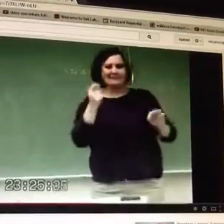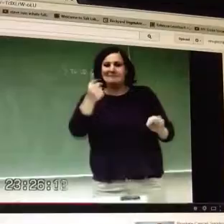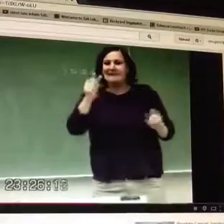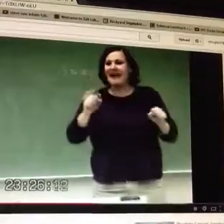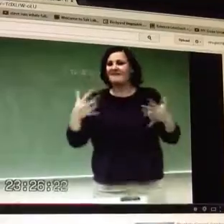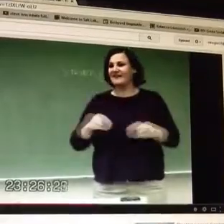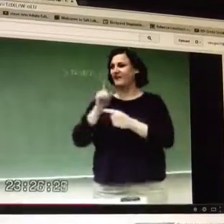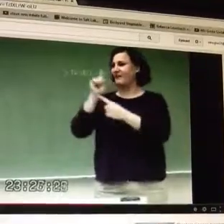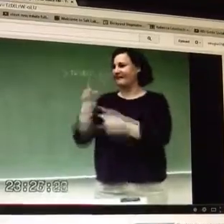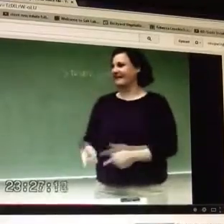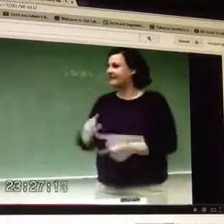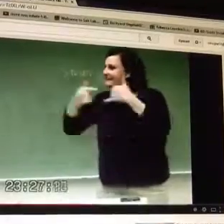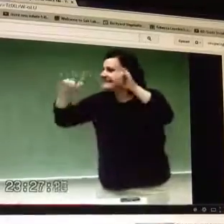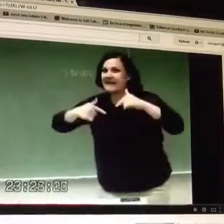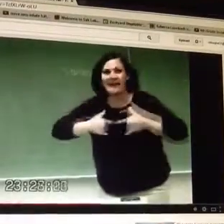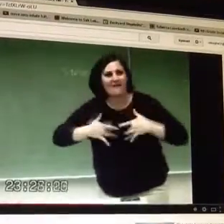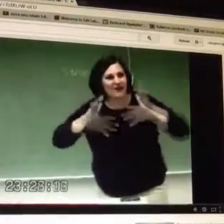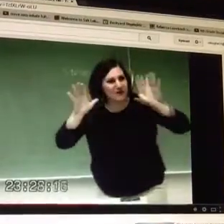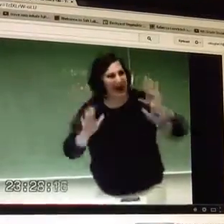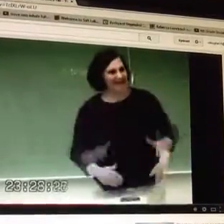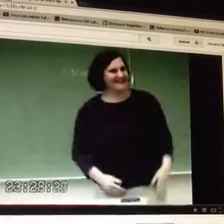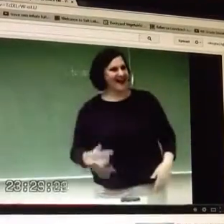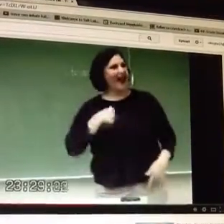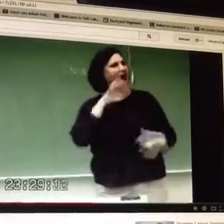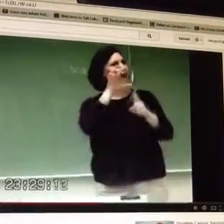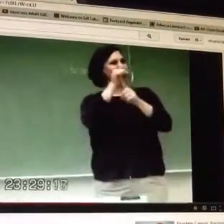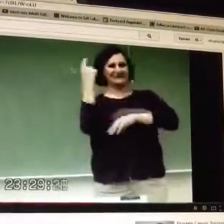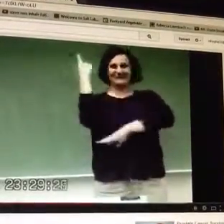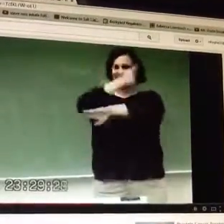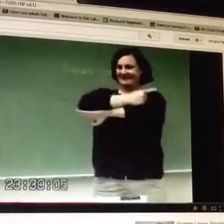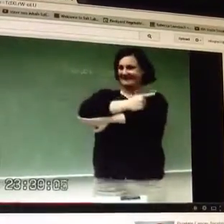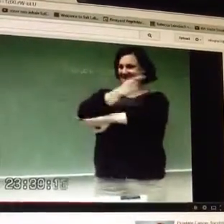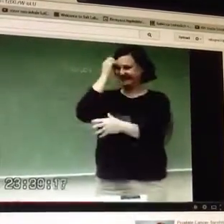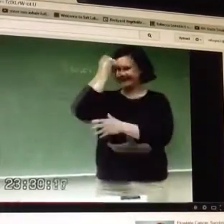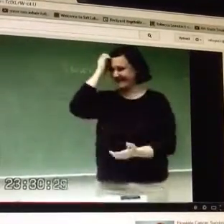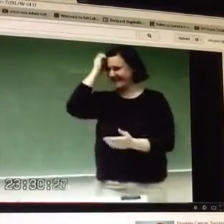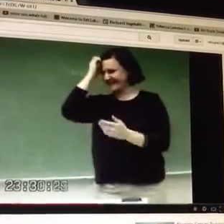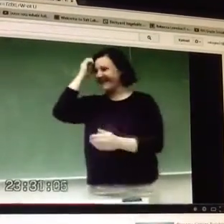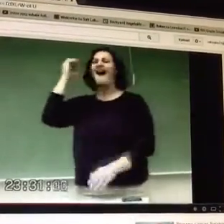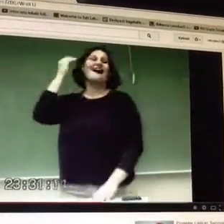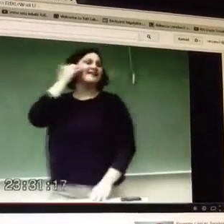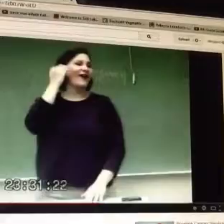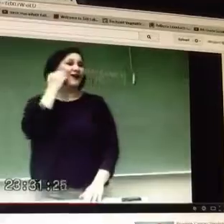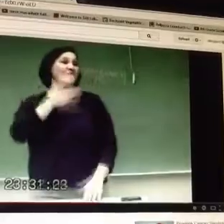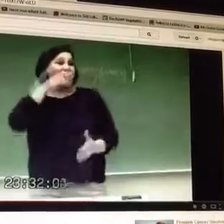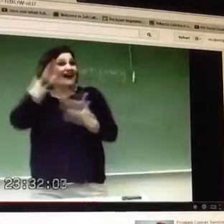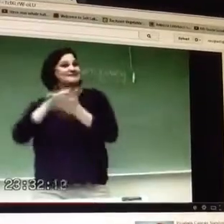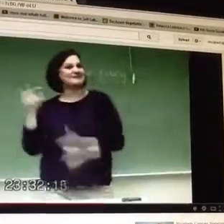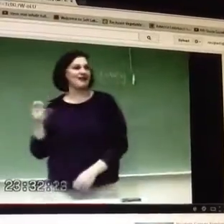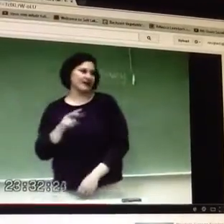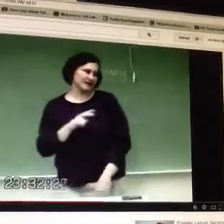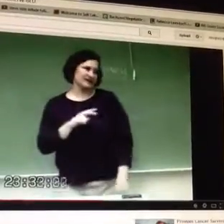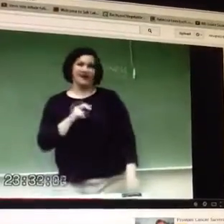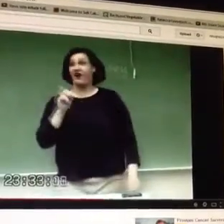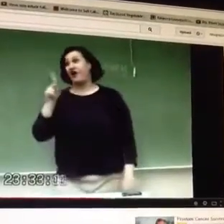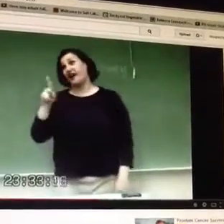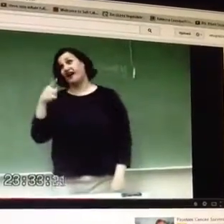I have really specific things on my list, like vacuuming the bedroom, vacuuming the hallway, sweeping the kitchen, but I can click the tick